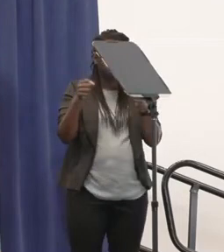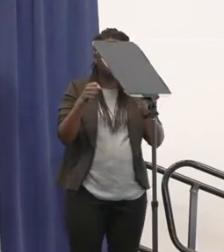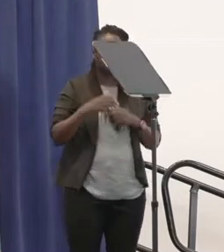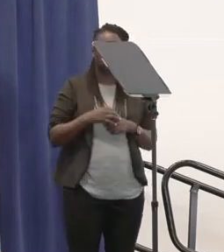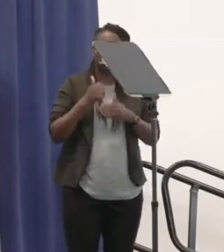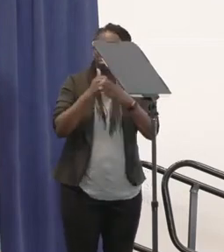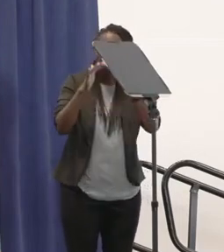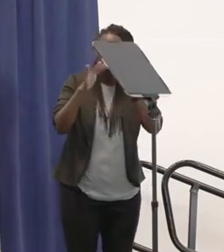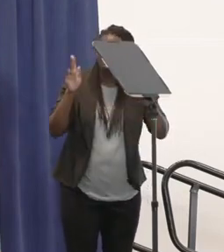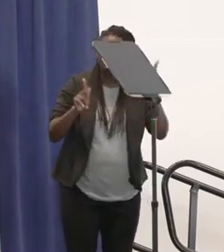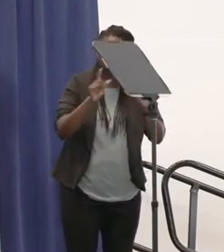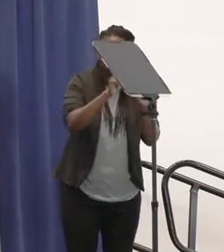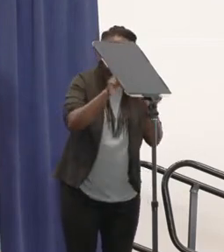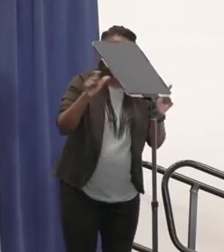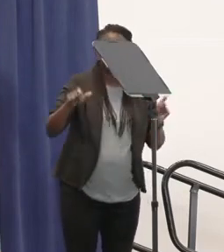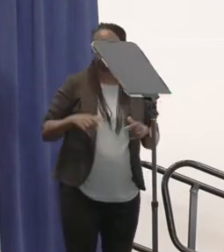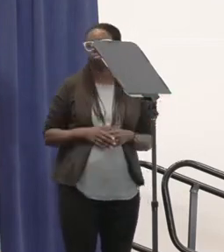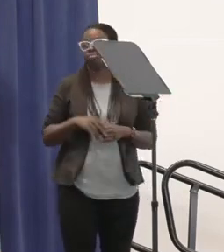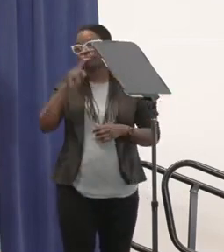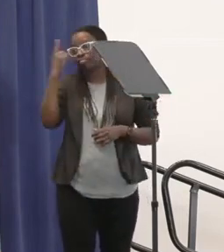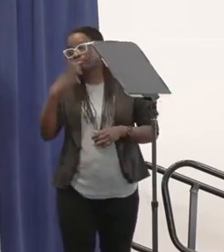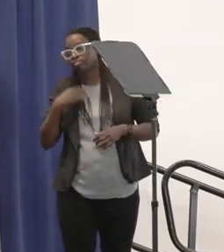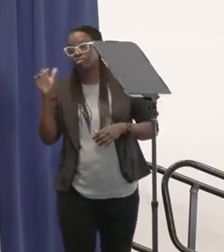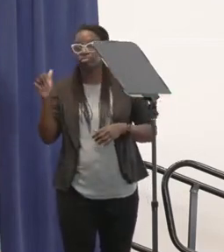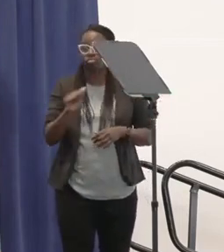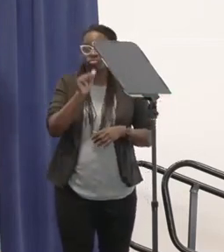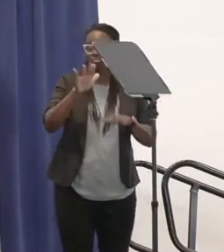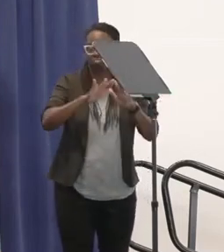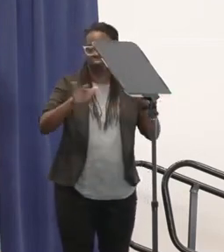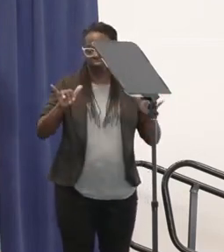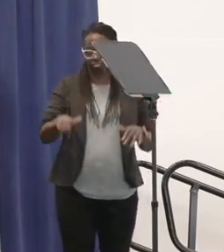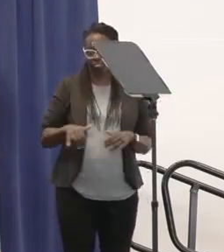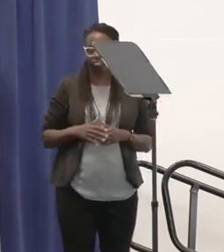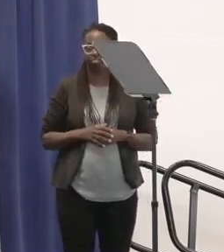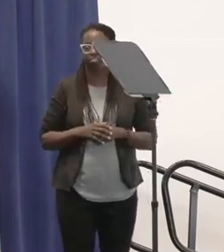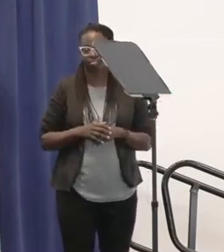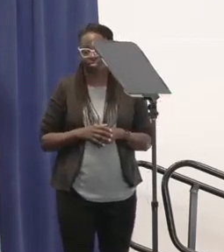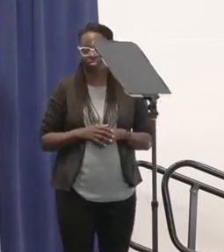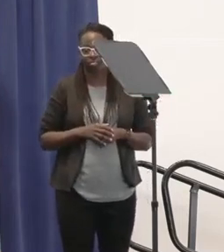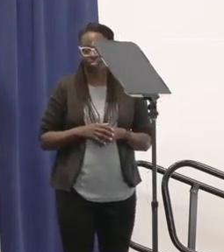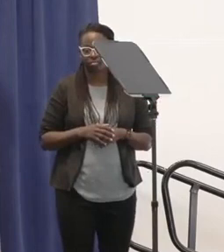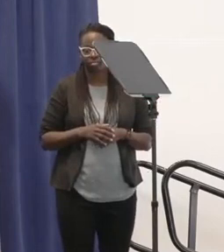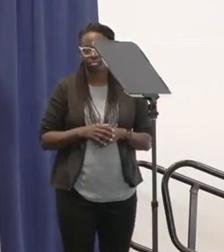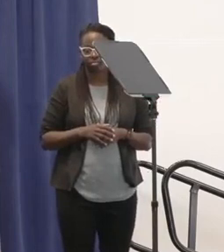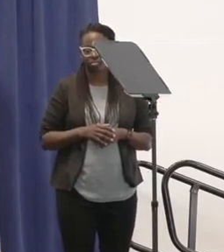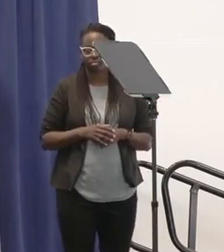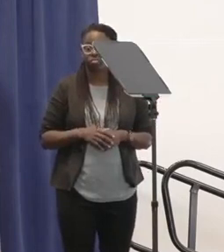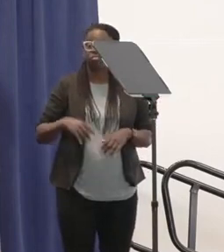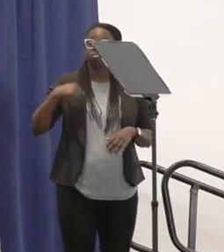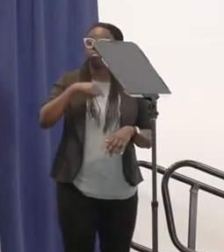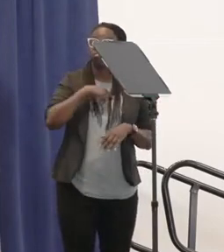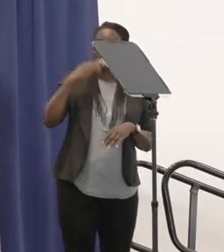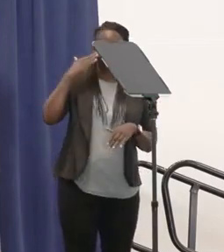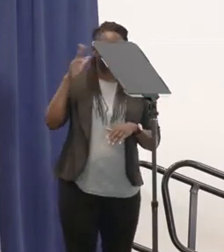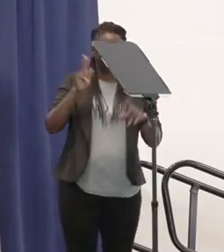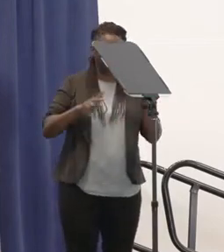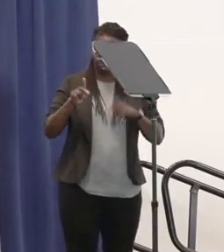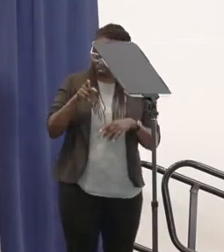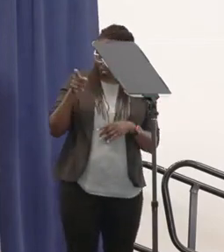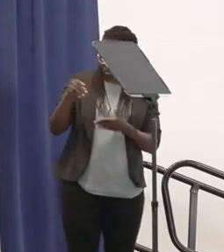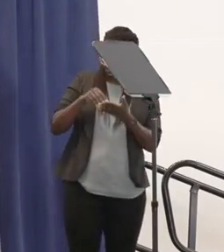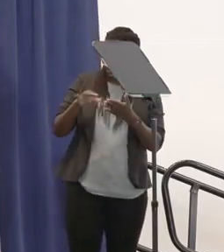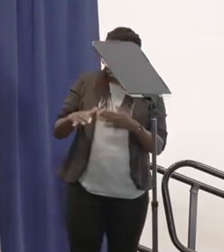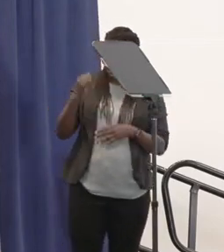campus. We want everyone in our schools to know that you are not on your own. And